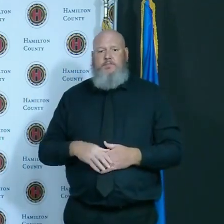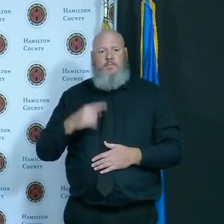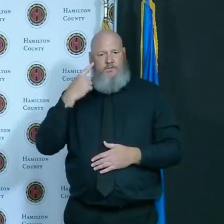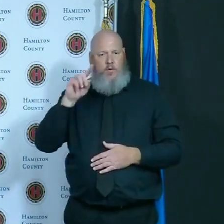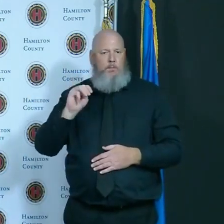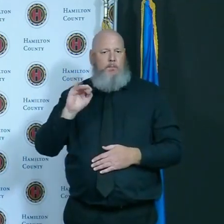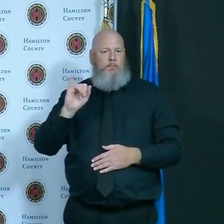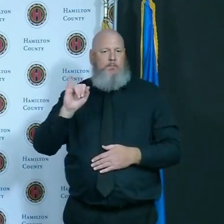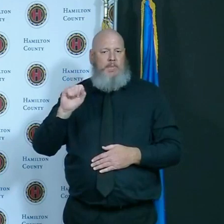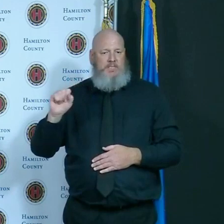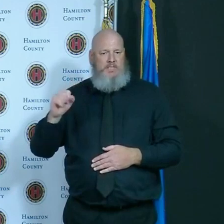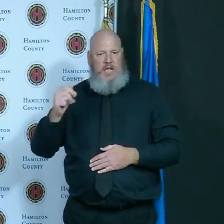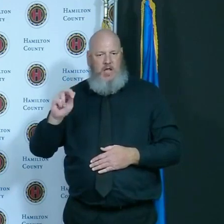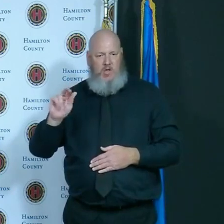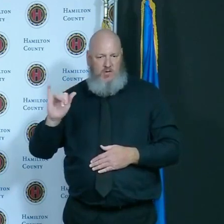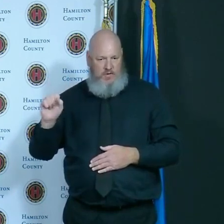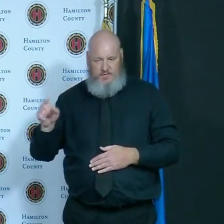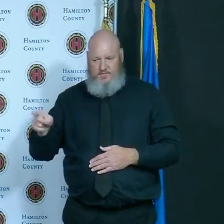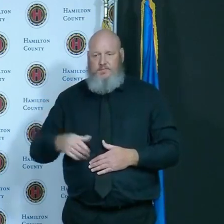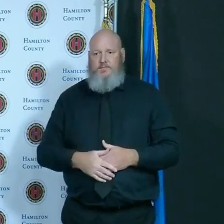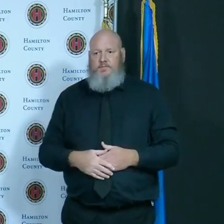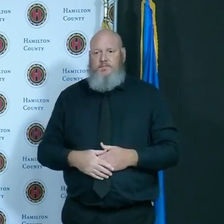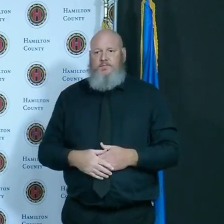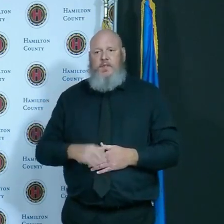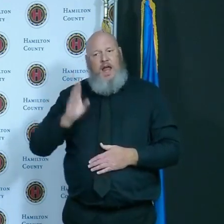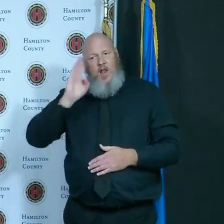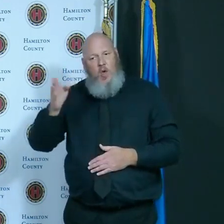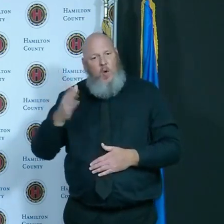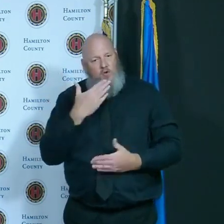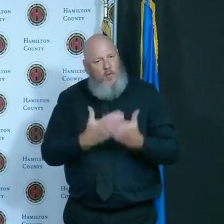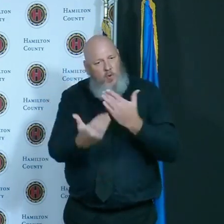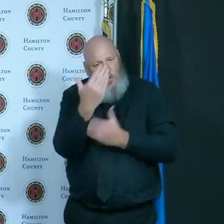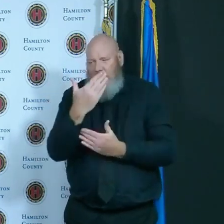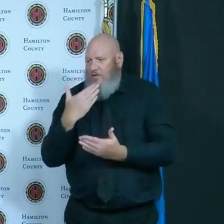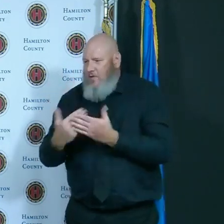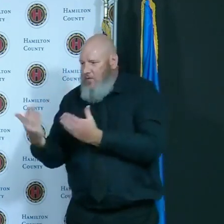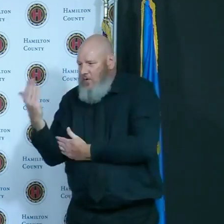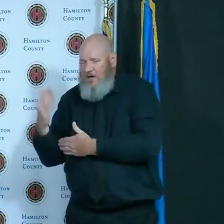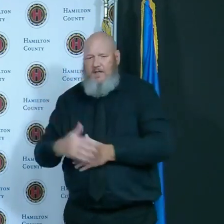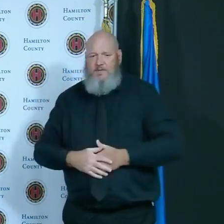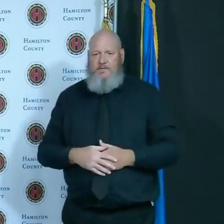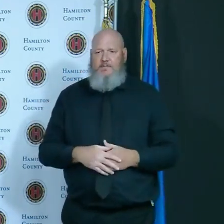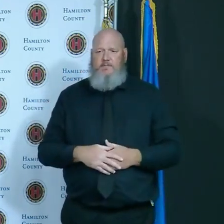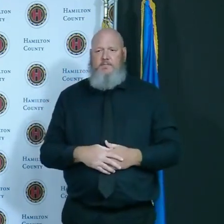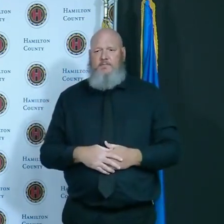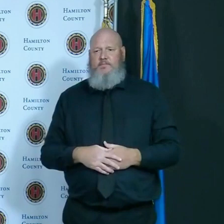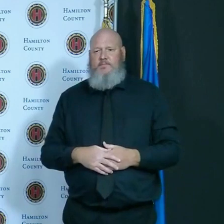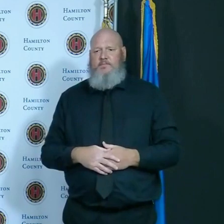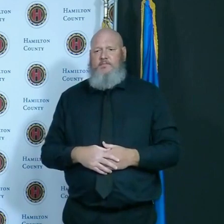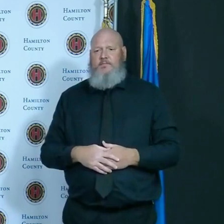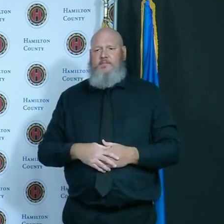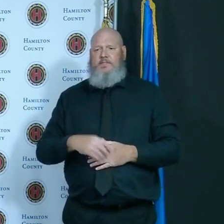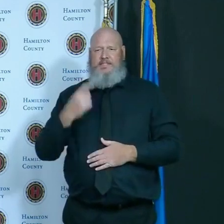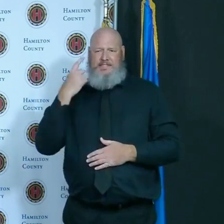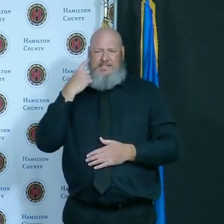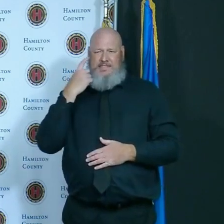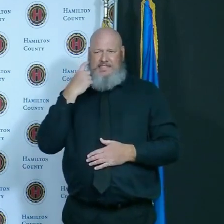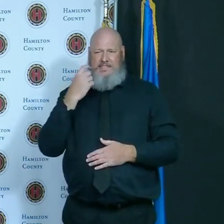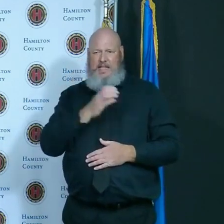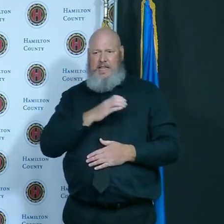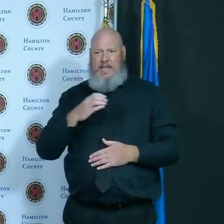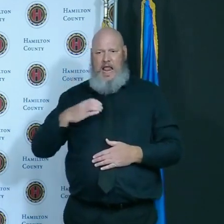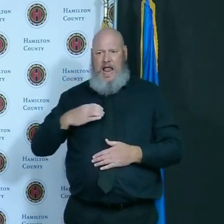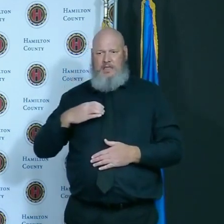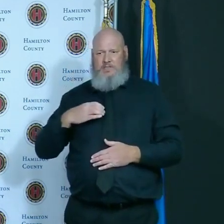Good morning. So at Council on Wednesday, we saw them make very difficult